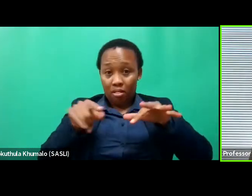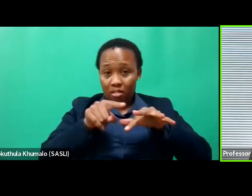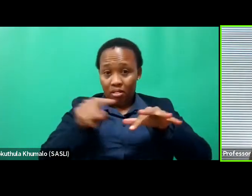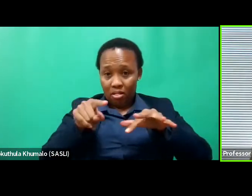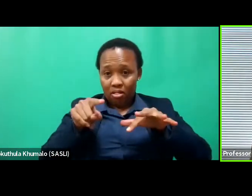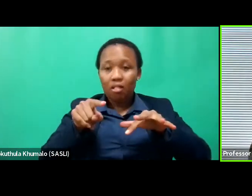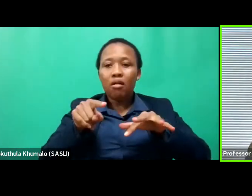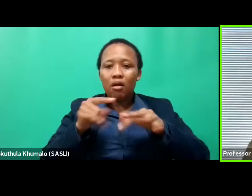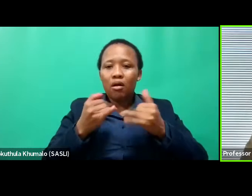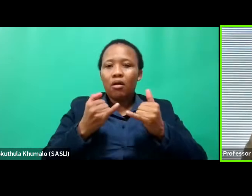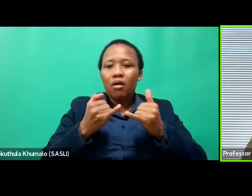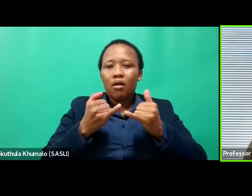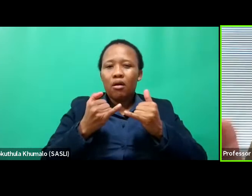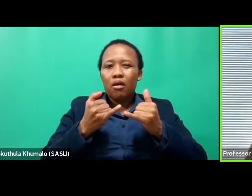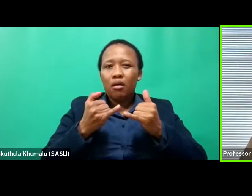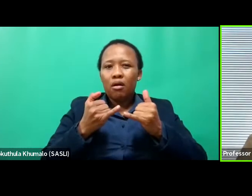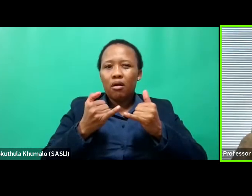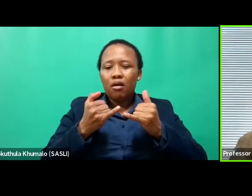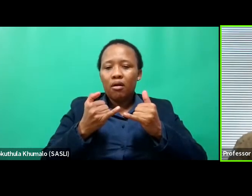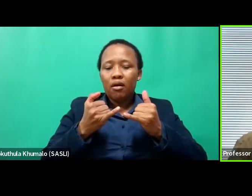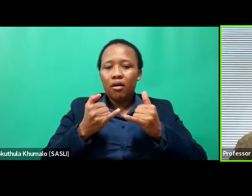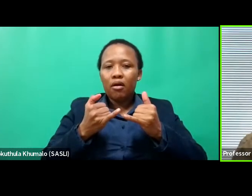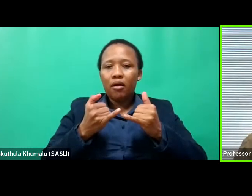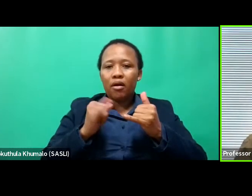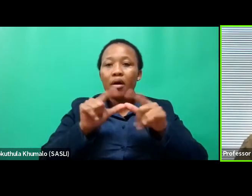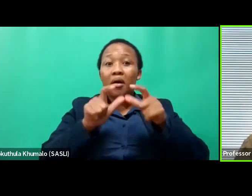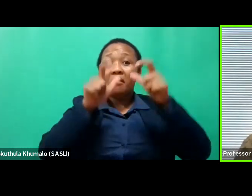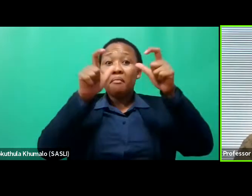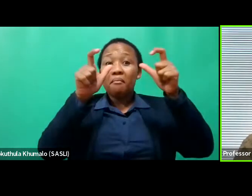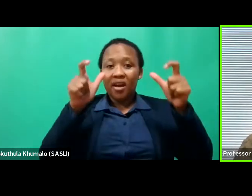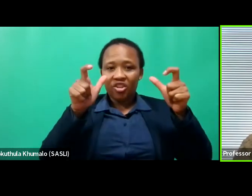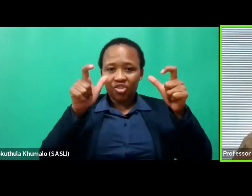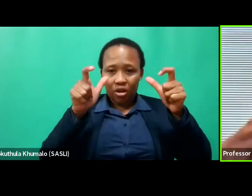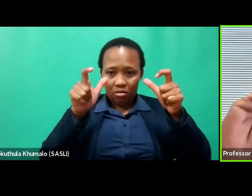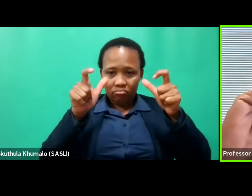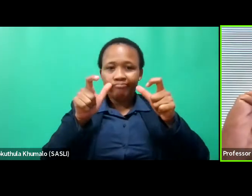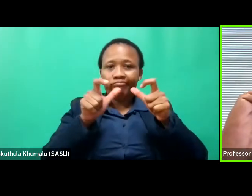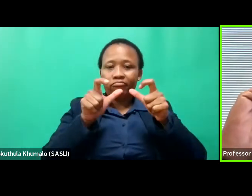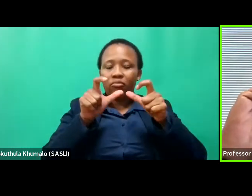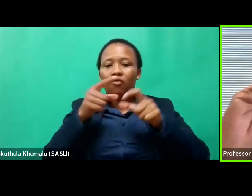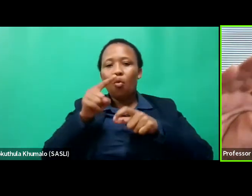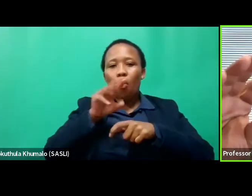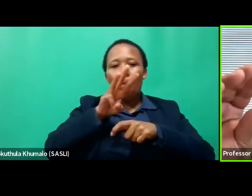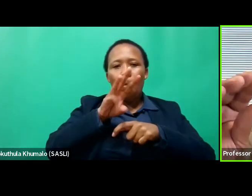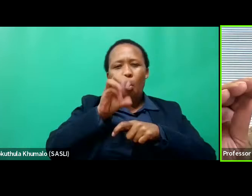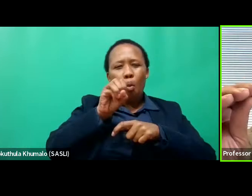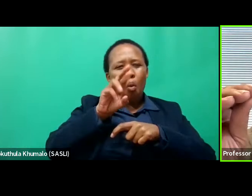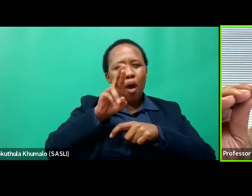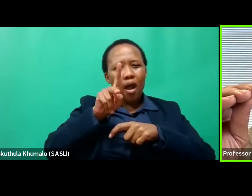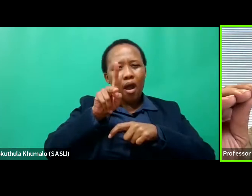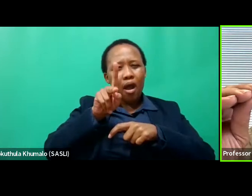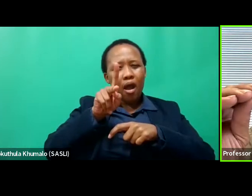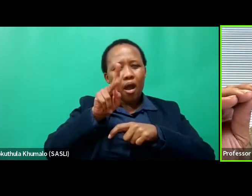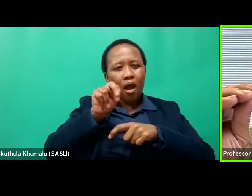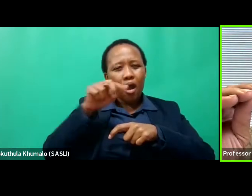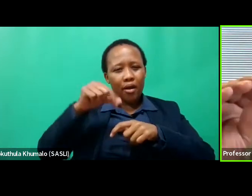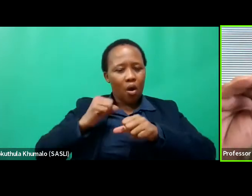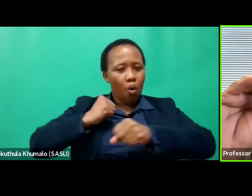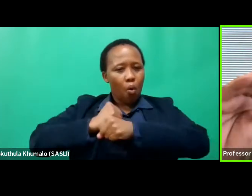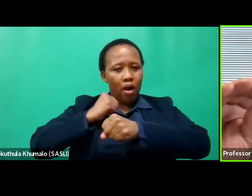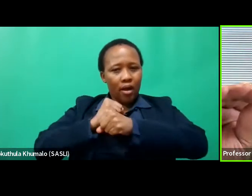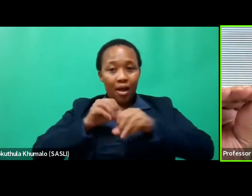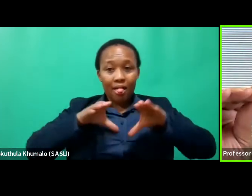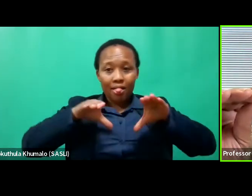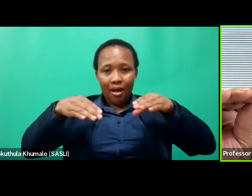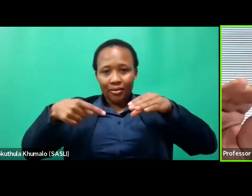Chatsworth. So what are the major characteristics of working class people? There's no role models in